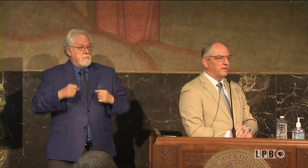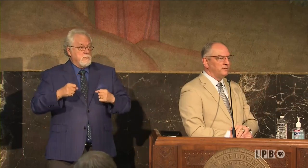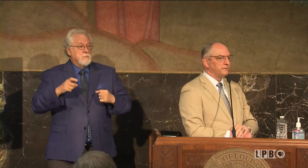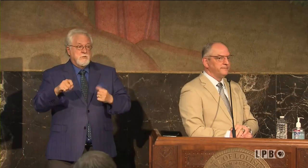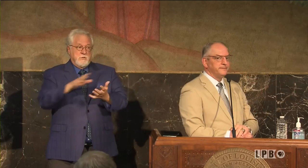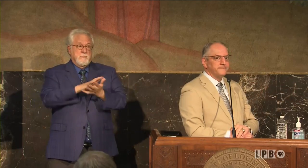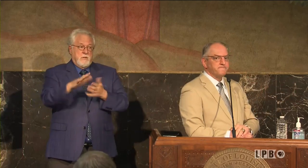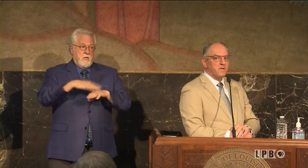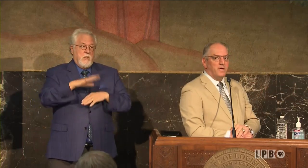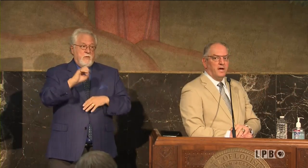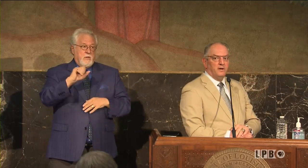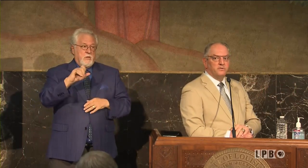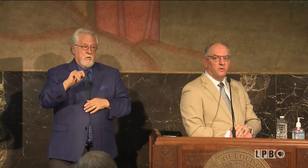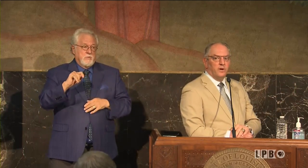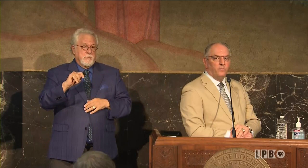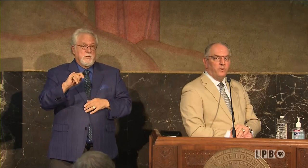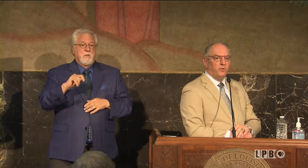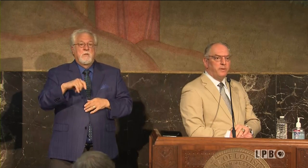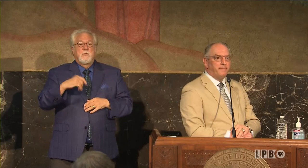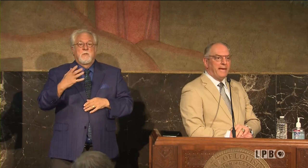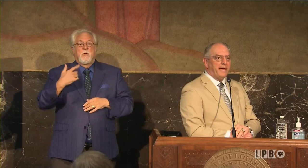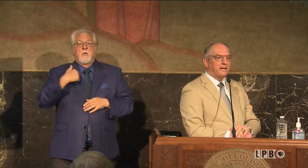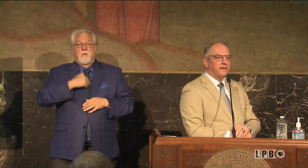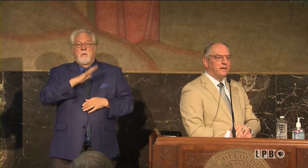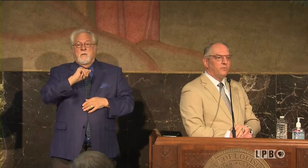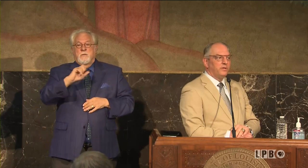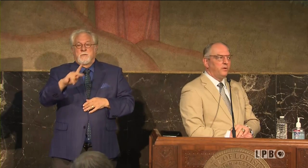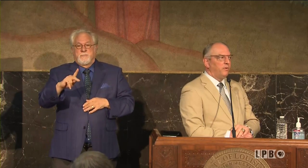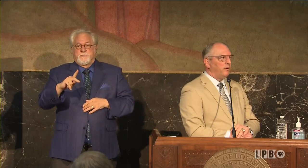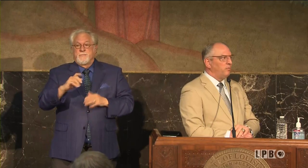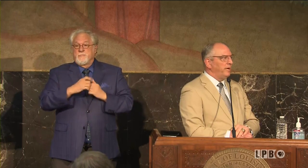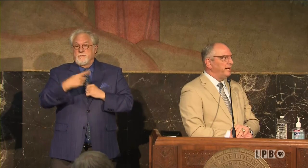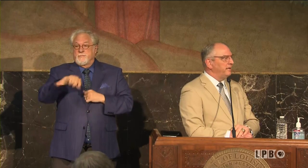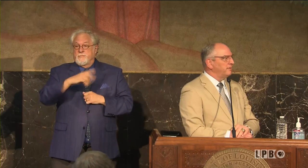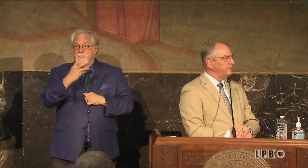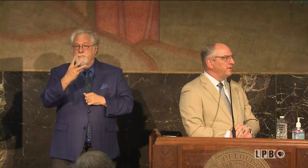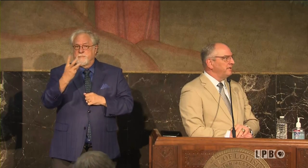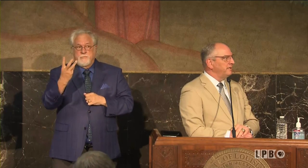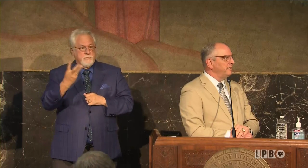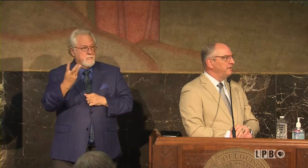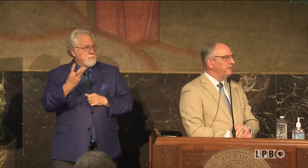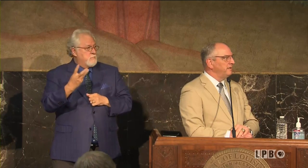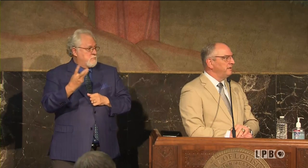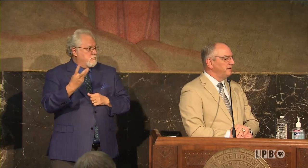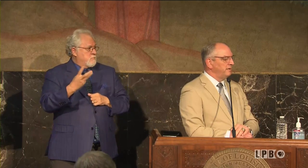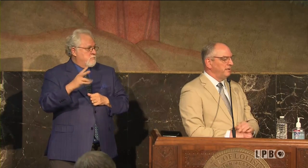the coast. So we will be back with you all when, Christina?